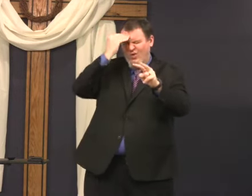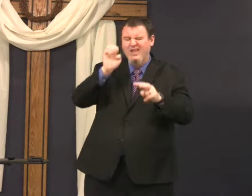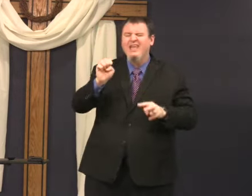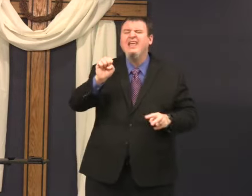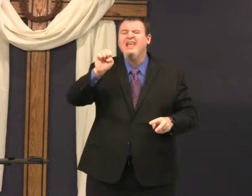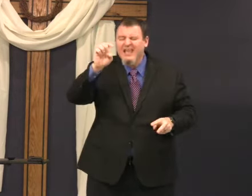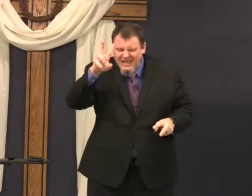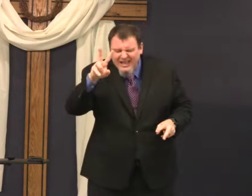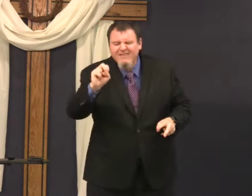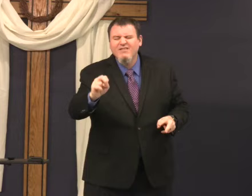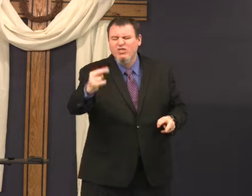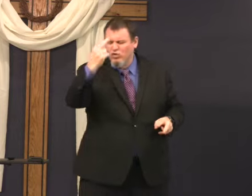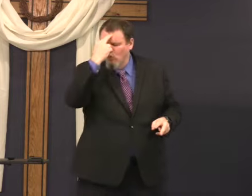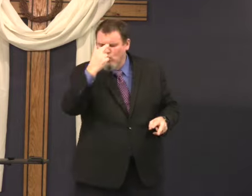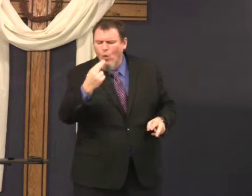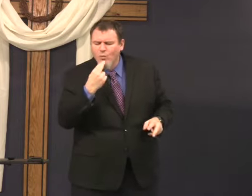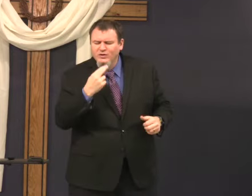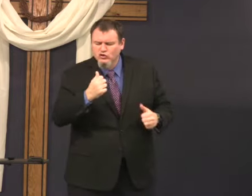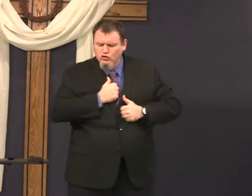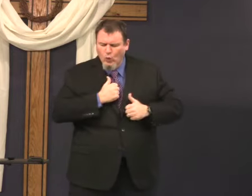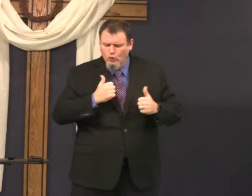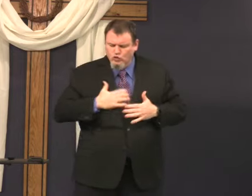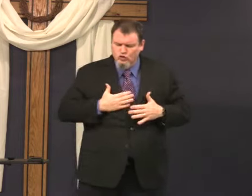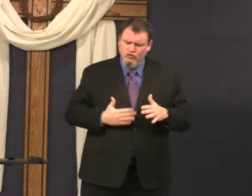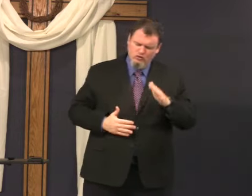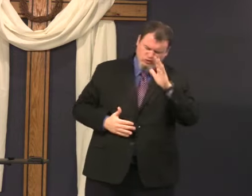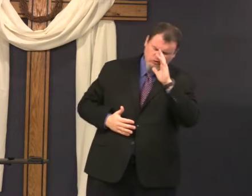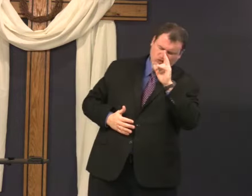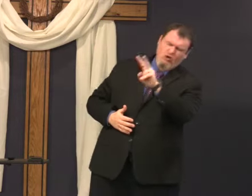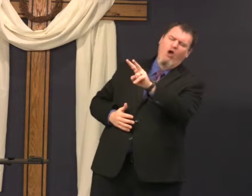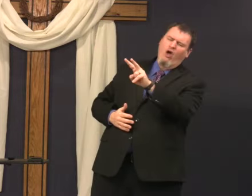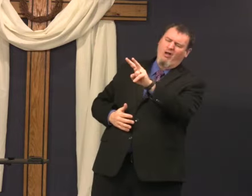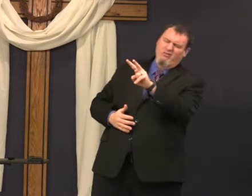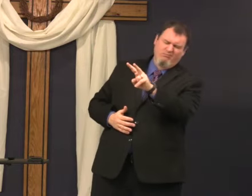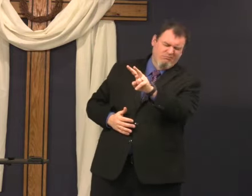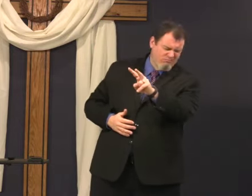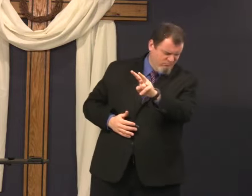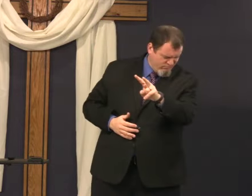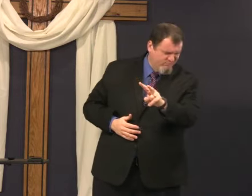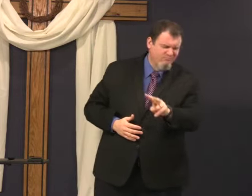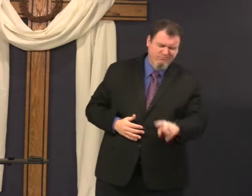Saw and knew. When the Roman soldiers could see